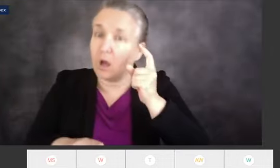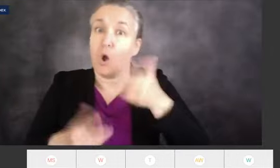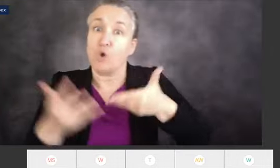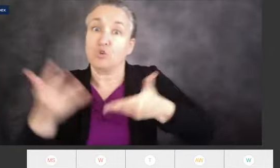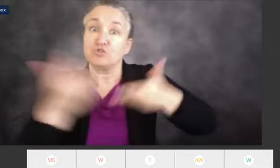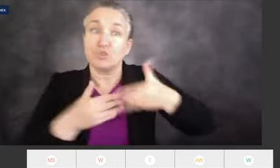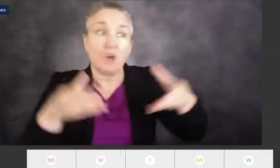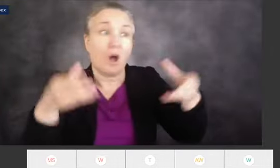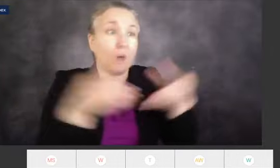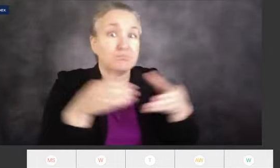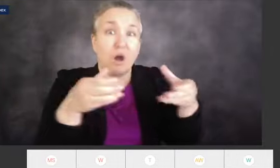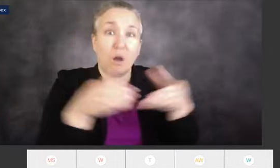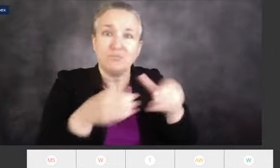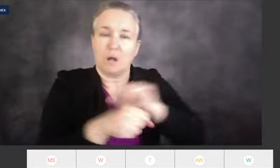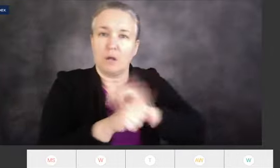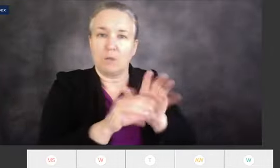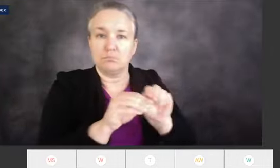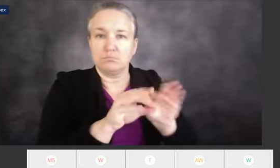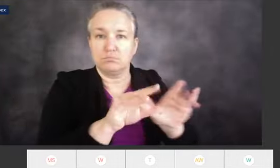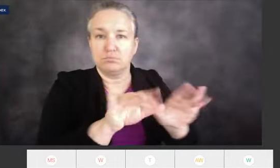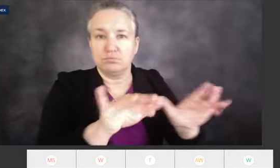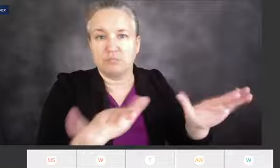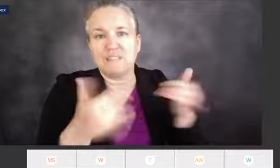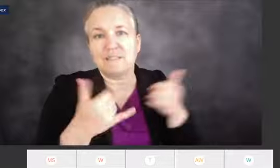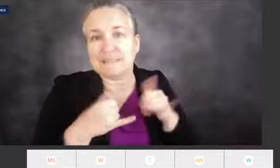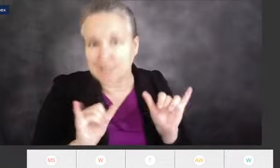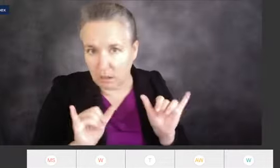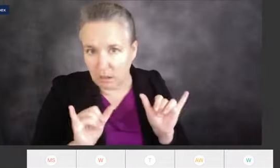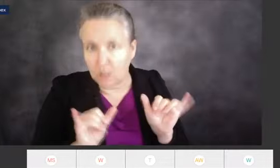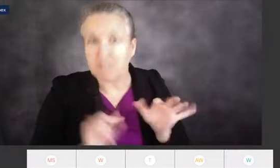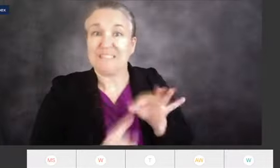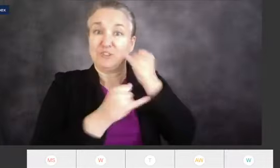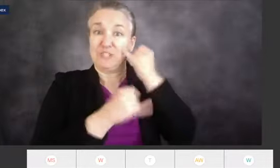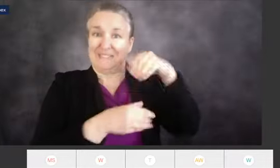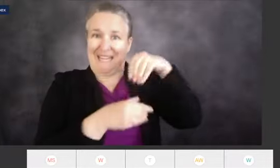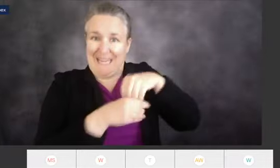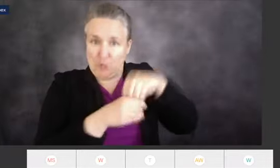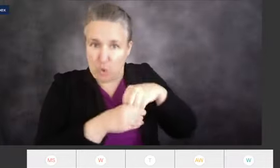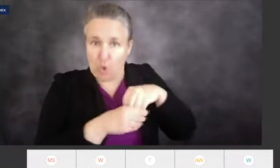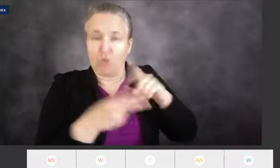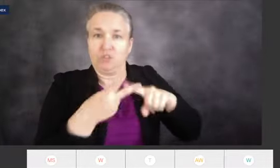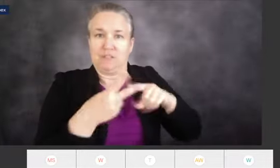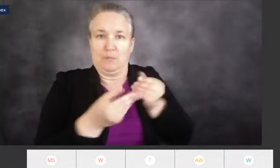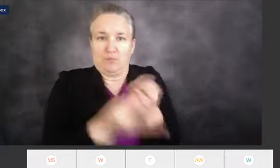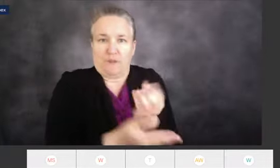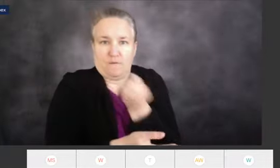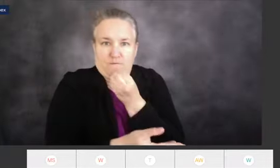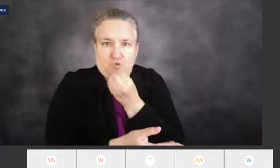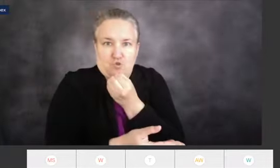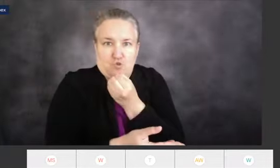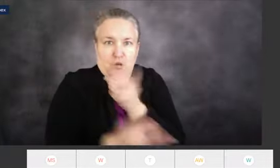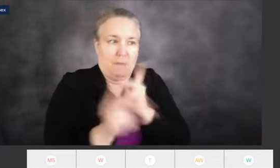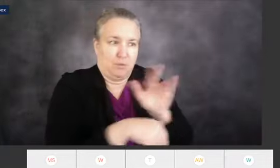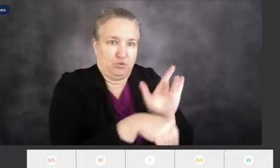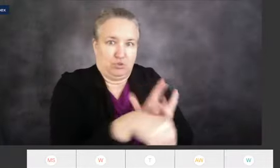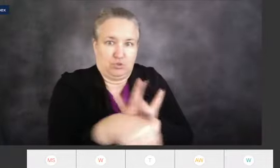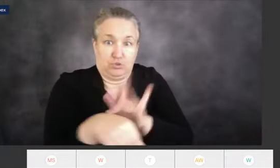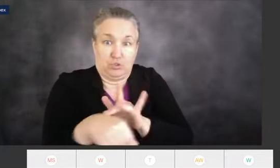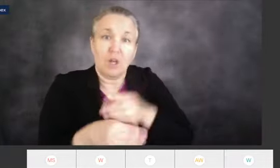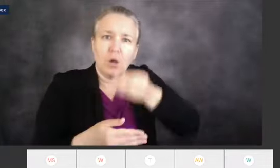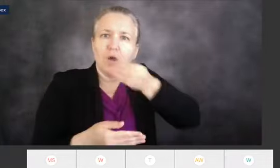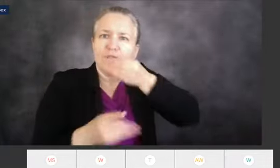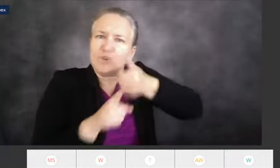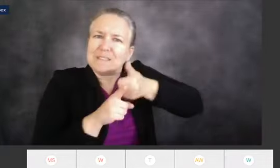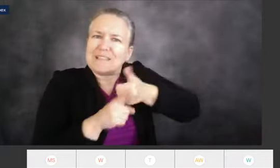gatherings continue to pose a risk, particularly if they're indoors and food is involved. The issue with food is not the food